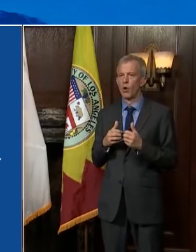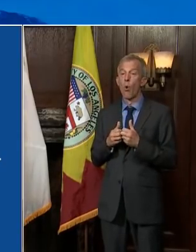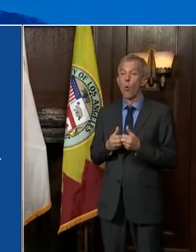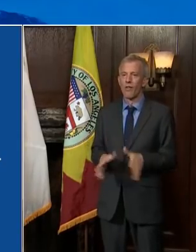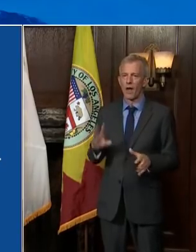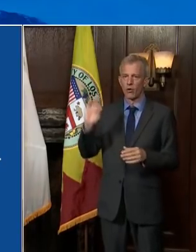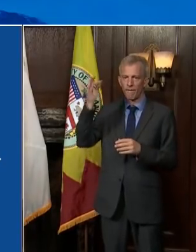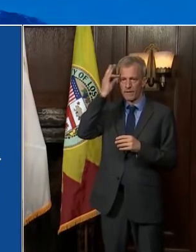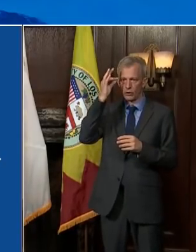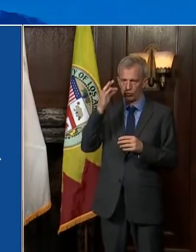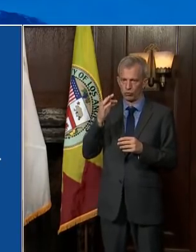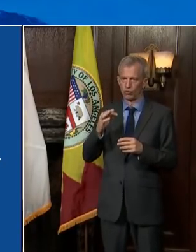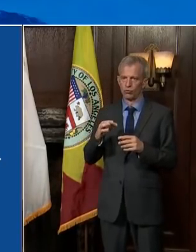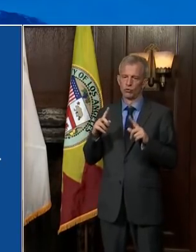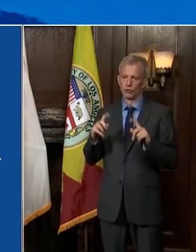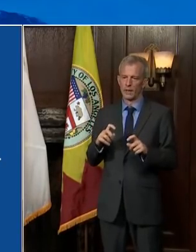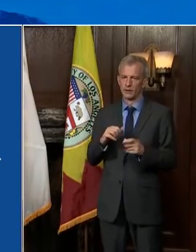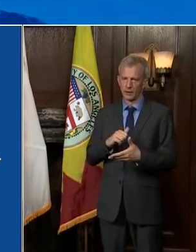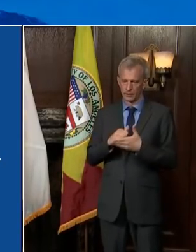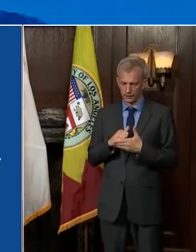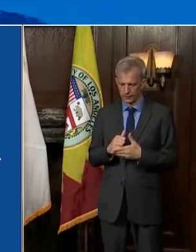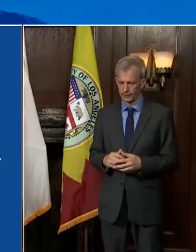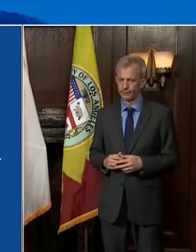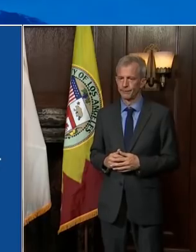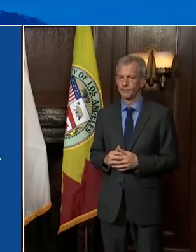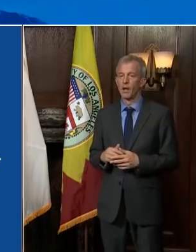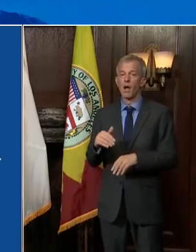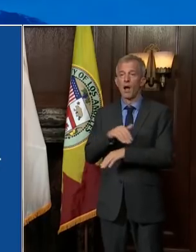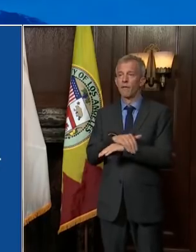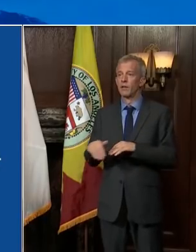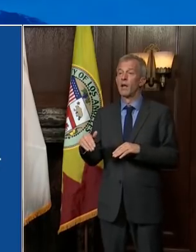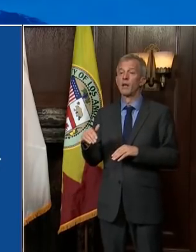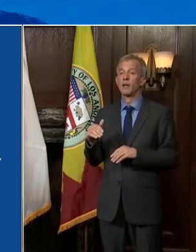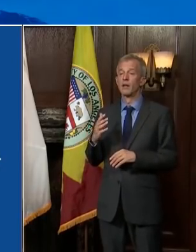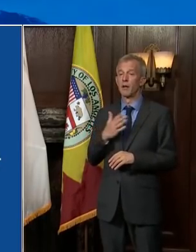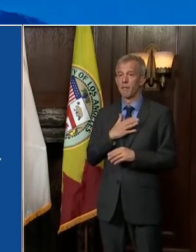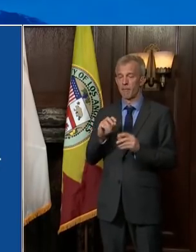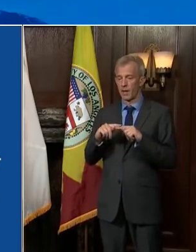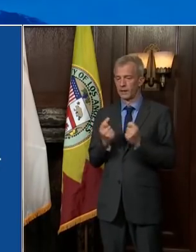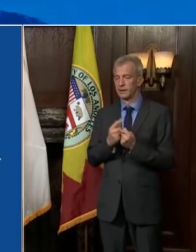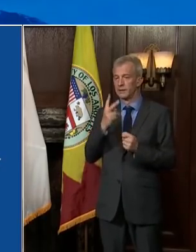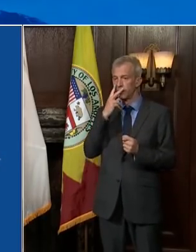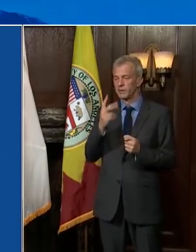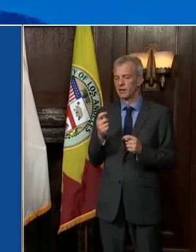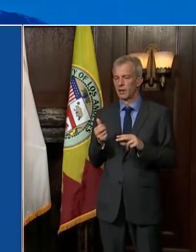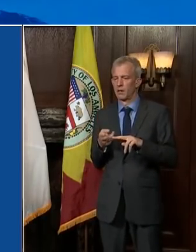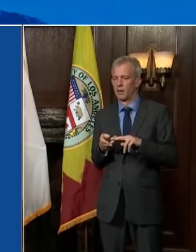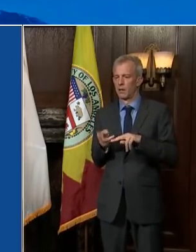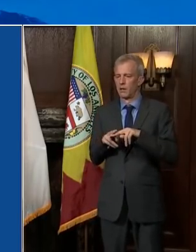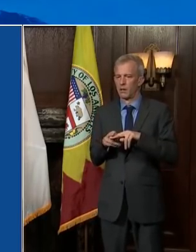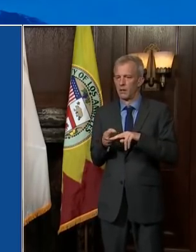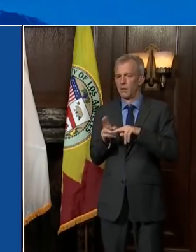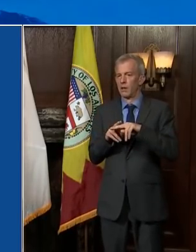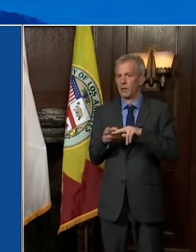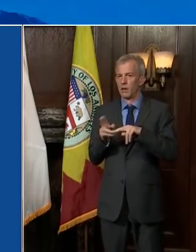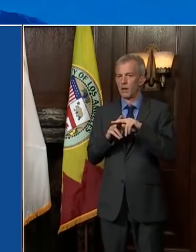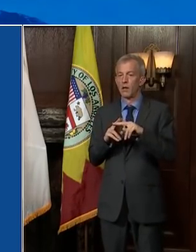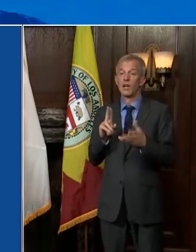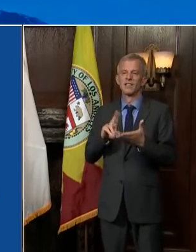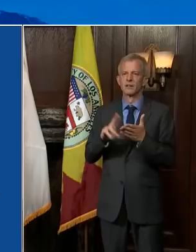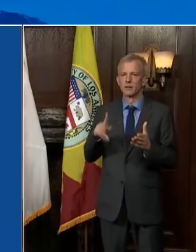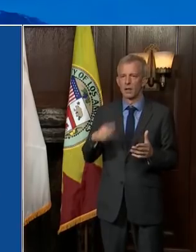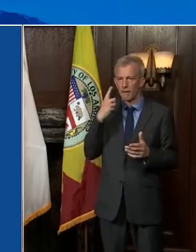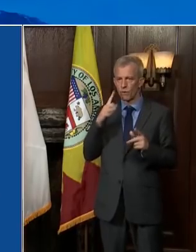badly need and are awaiting. Every night, my team sees a slight uptick in signups for testing as I share these numbers. So as always,